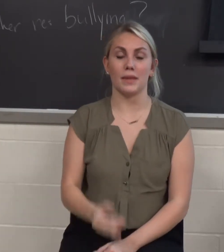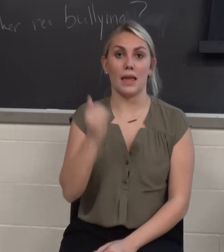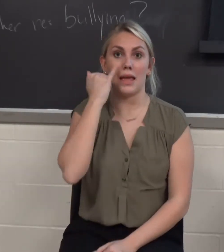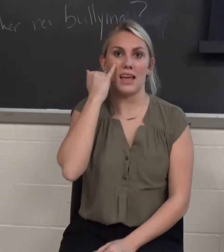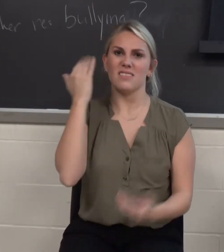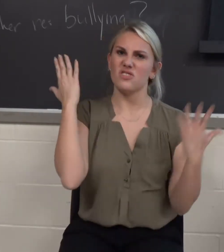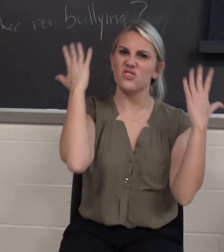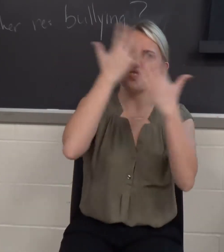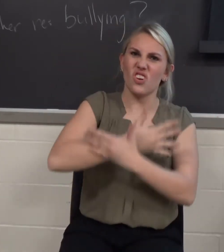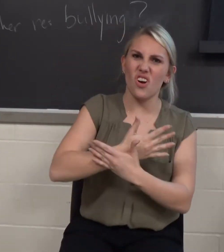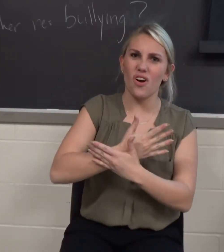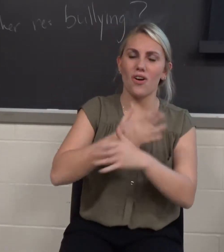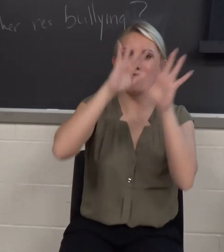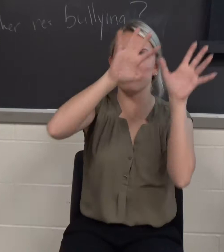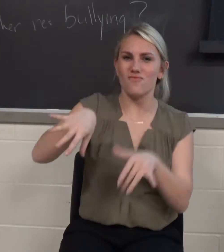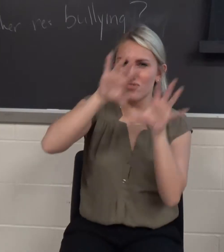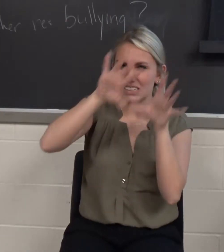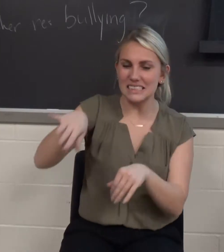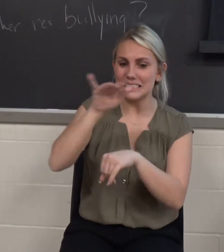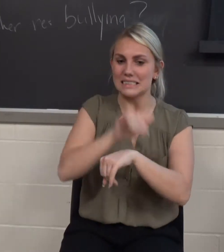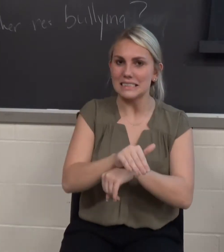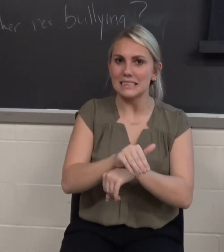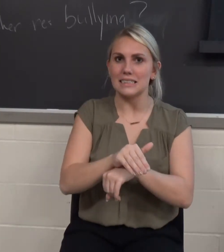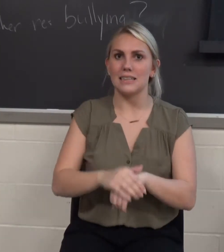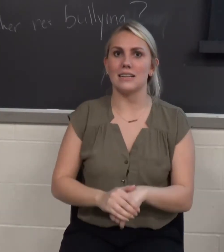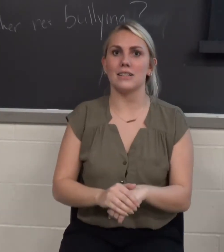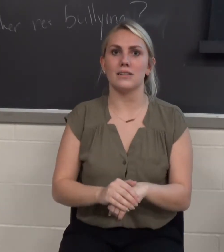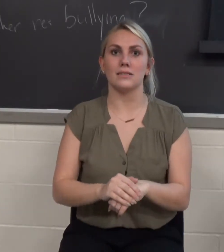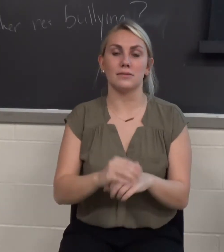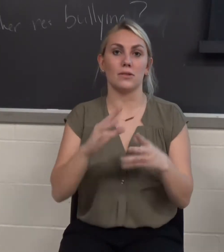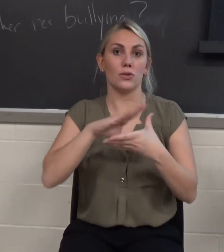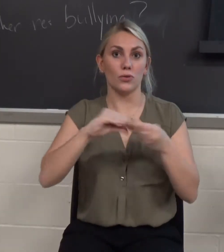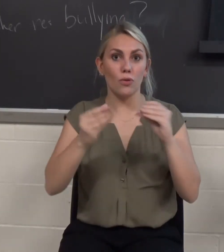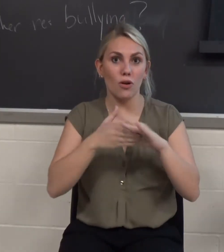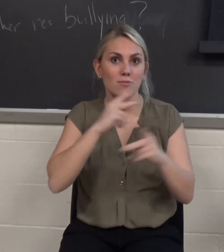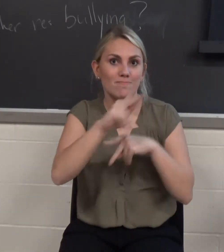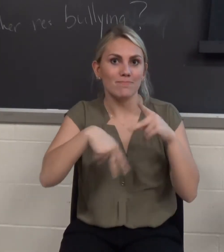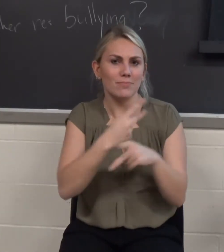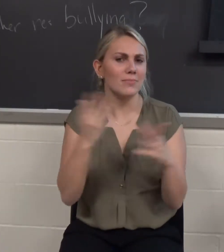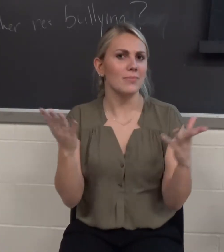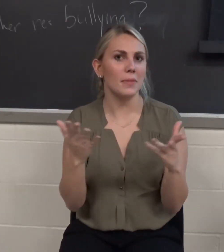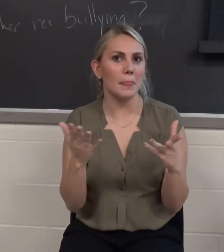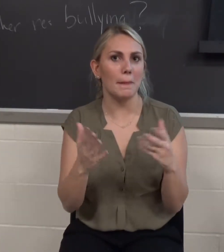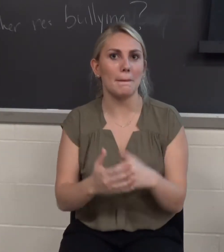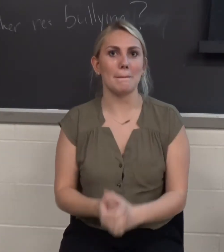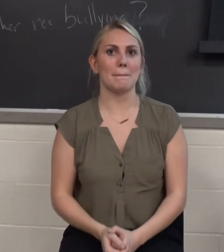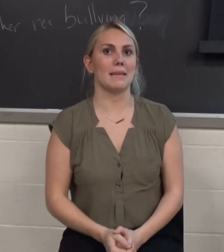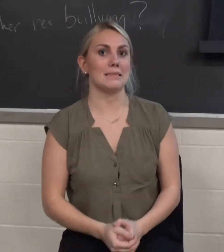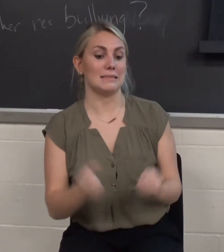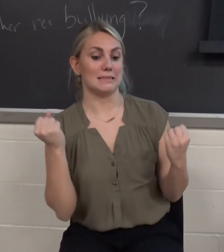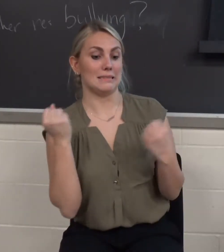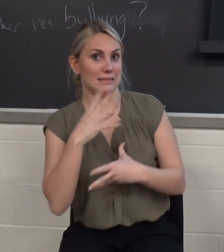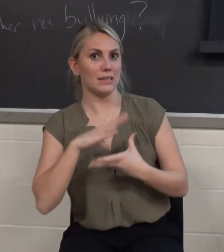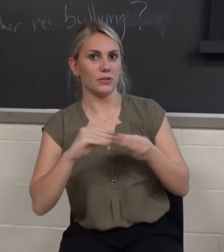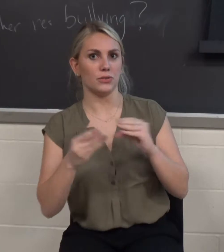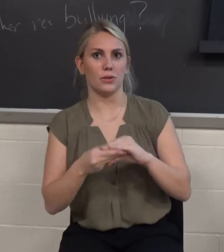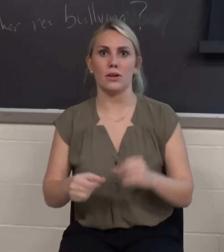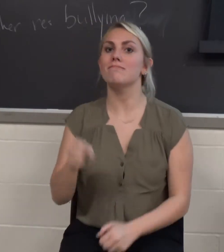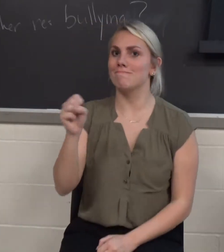night, what kind of story am I going to tell you? A scary story. Because scary stories happen